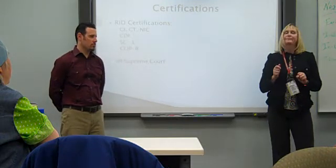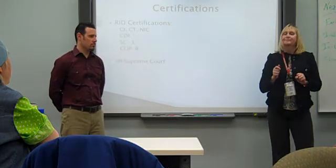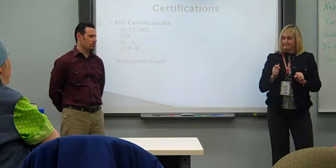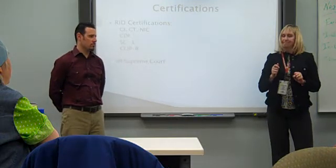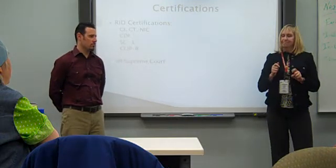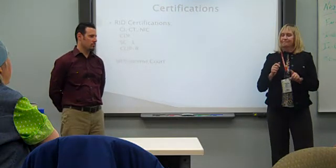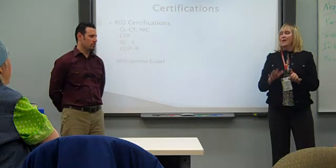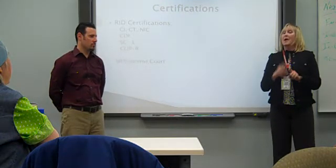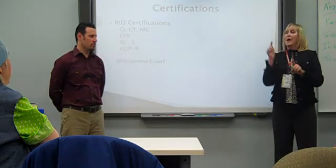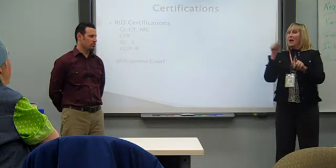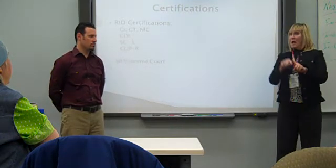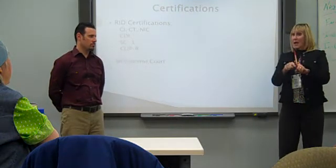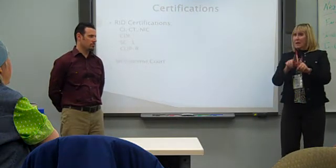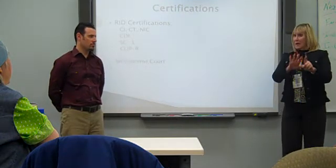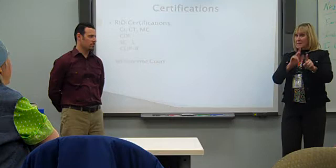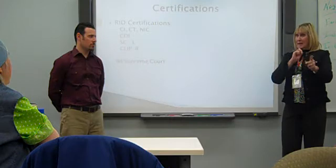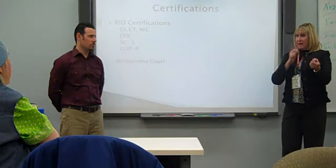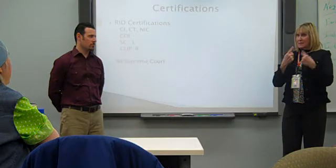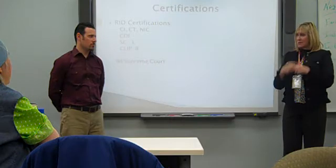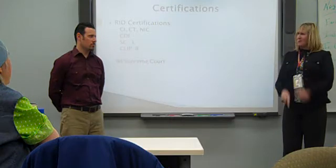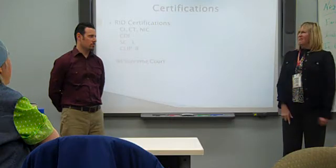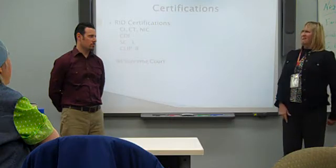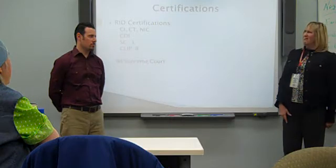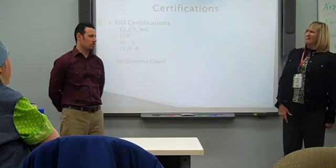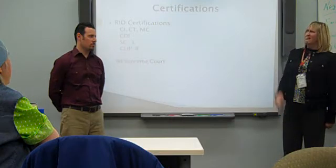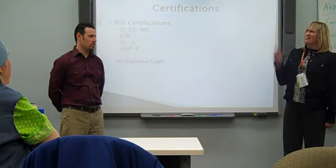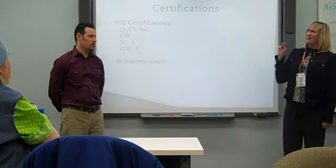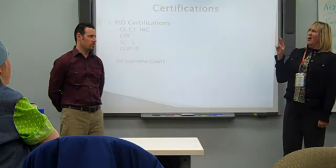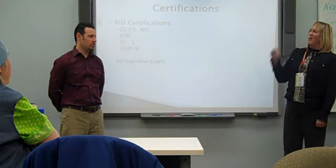Oh, did you register to a tribe?